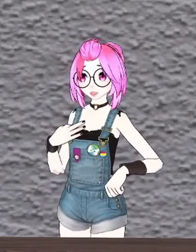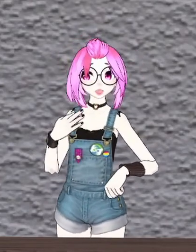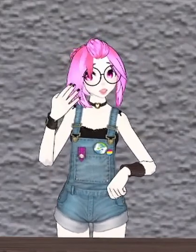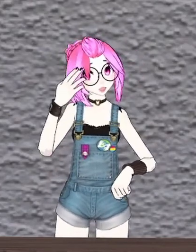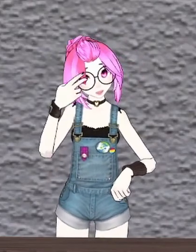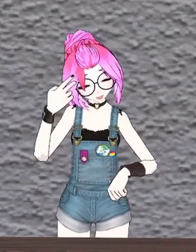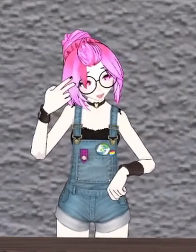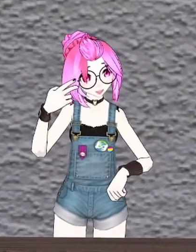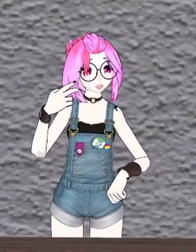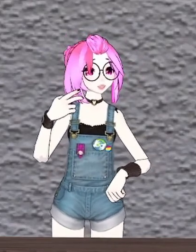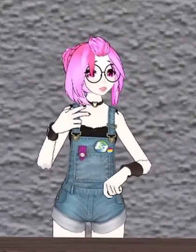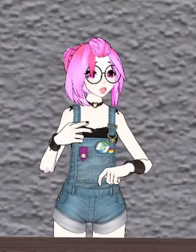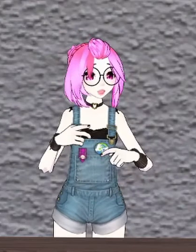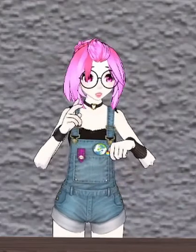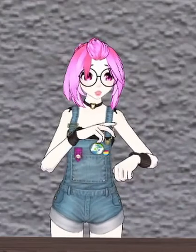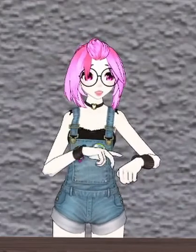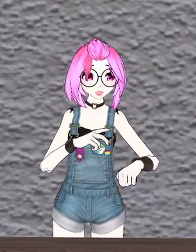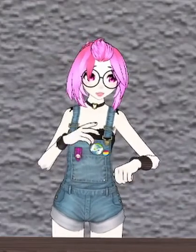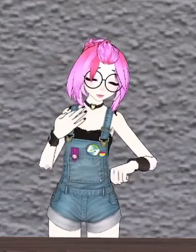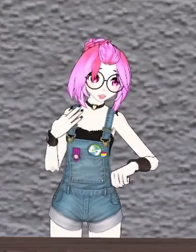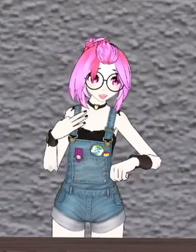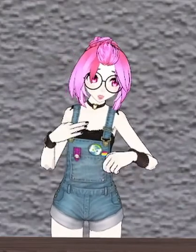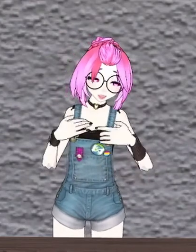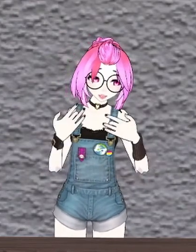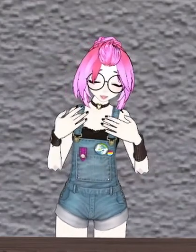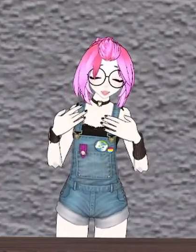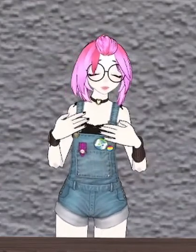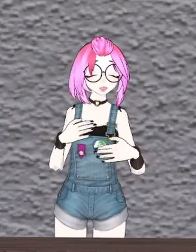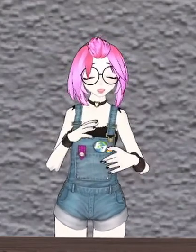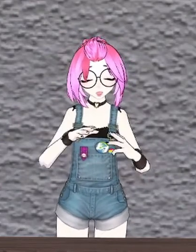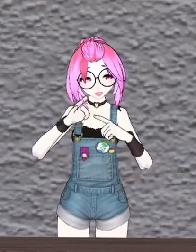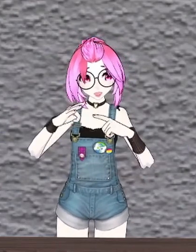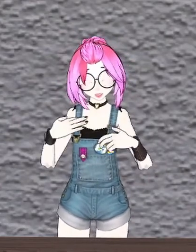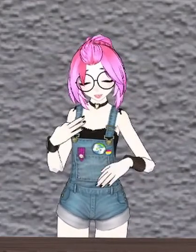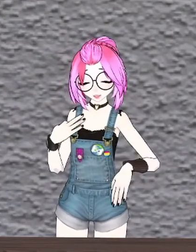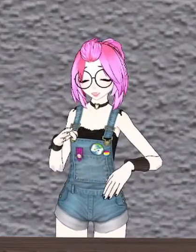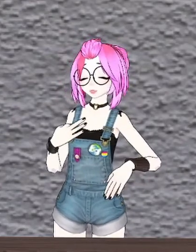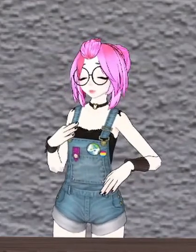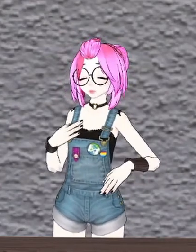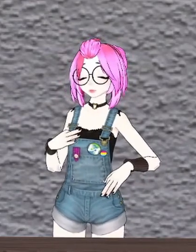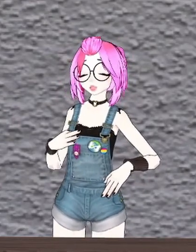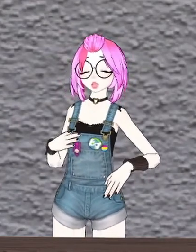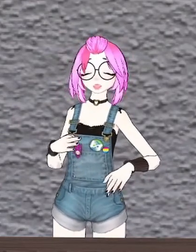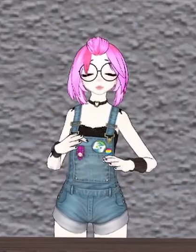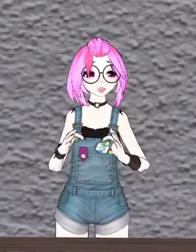And I think the reason is, usually if there's volunteers at an event, they usually wear special shirts. That's the